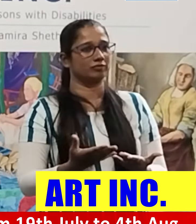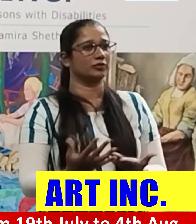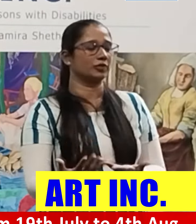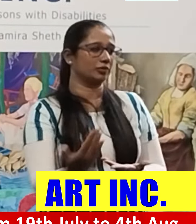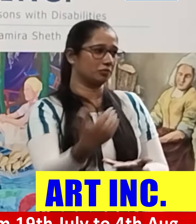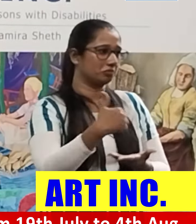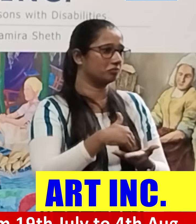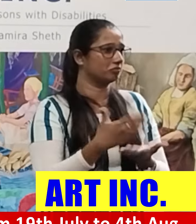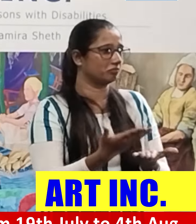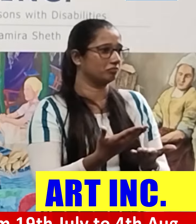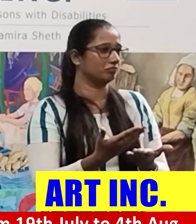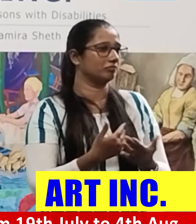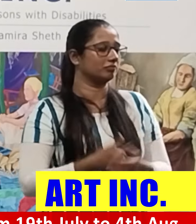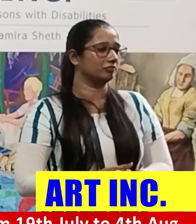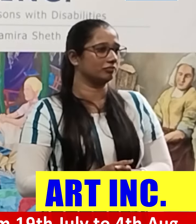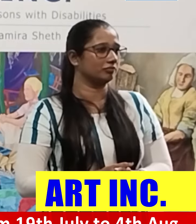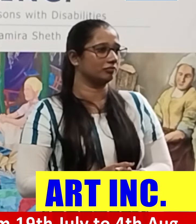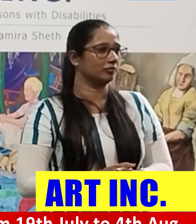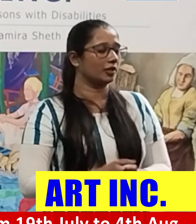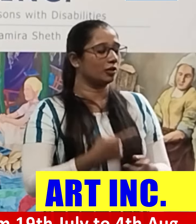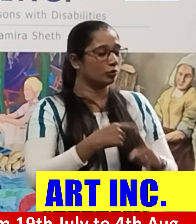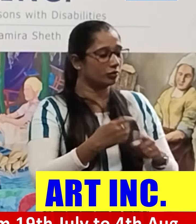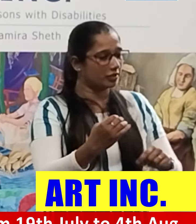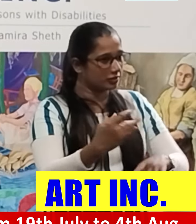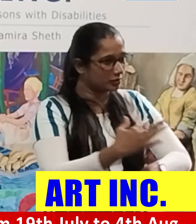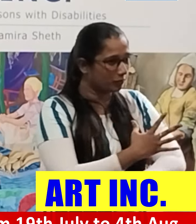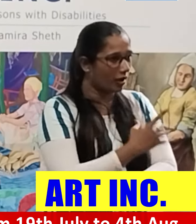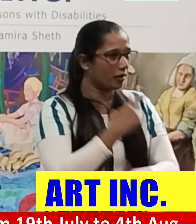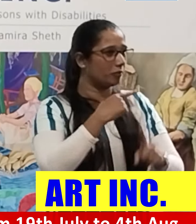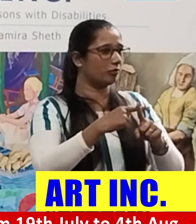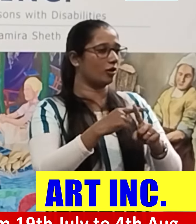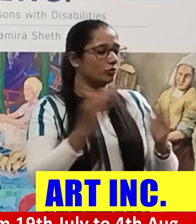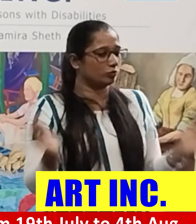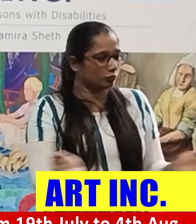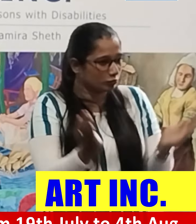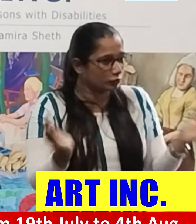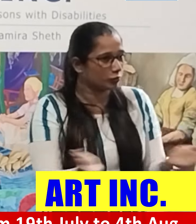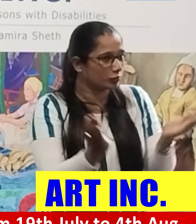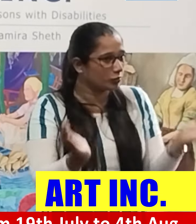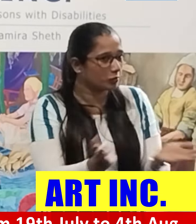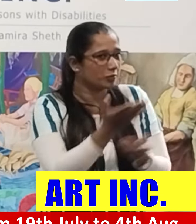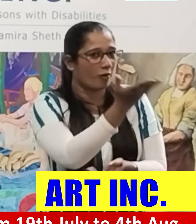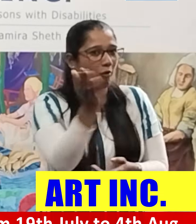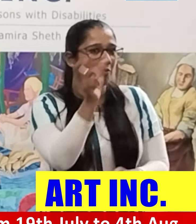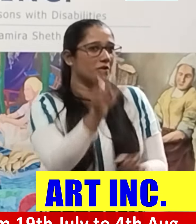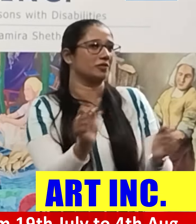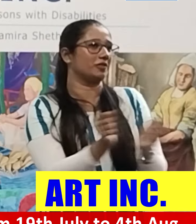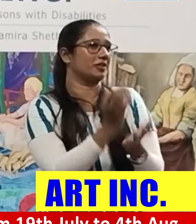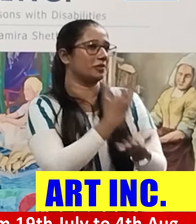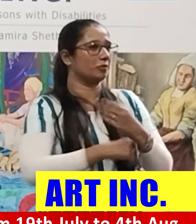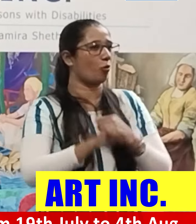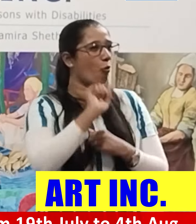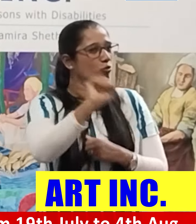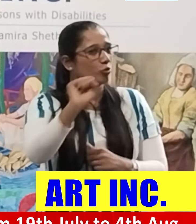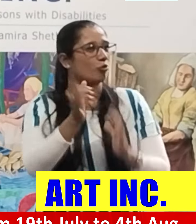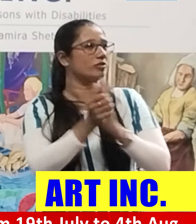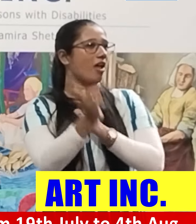here to inspire and motivate our budding creative